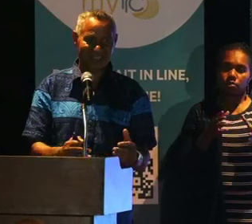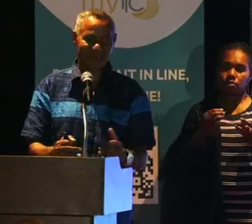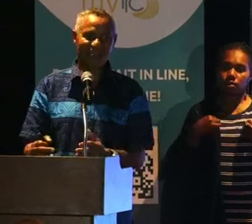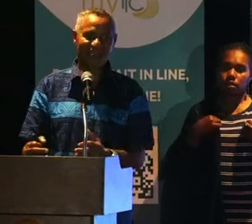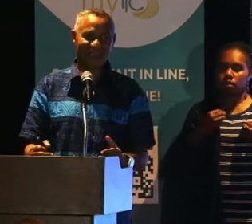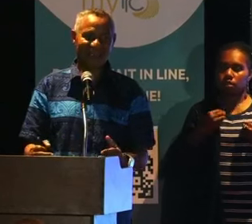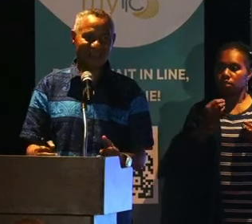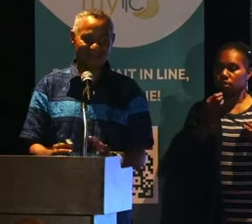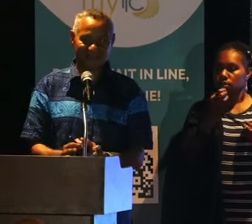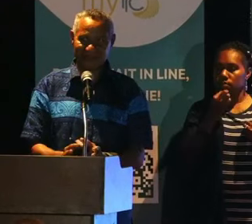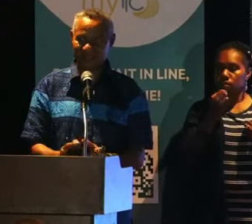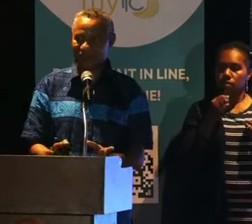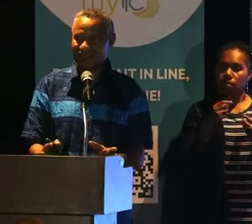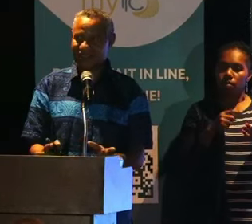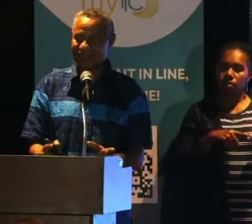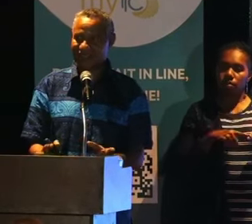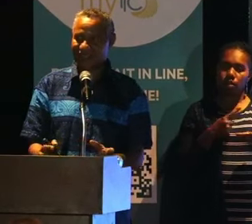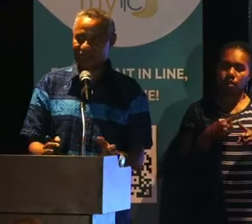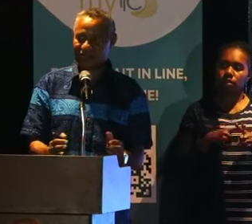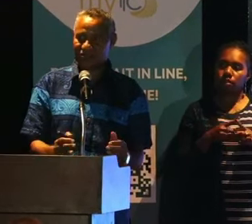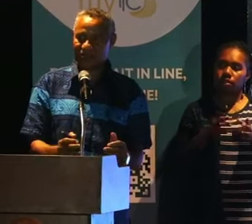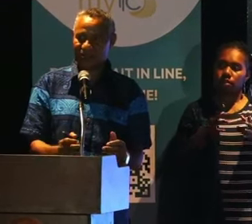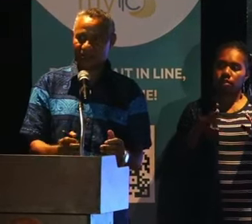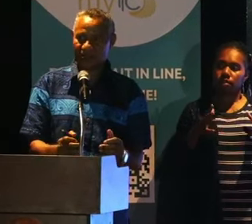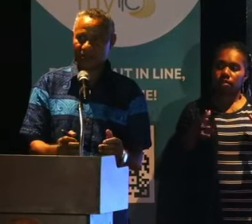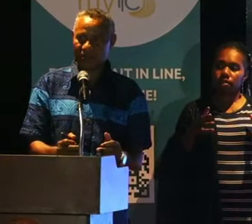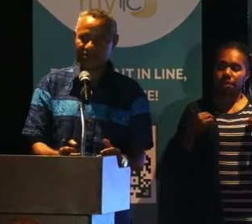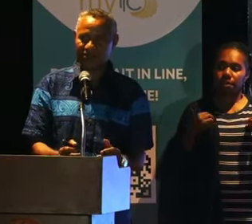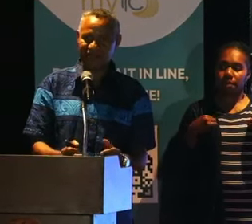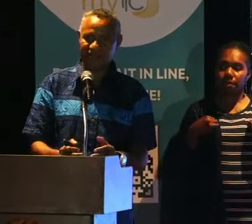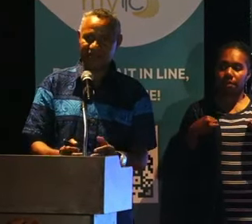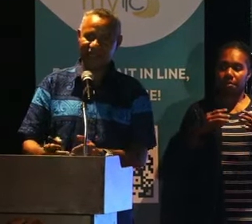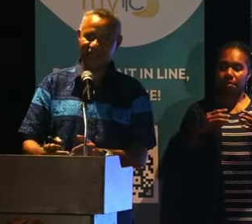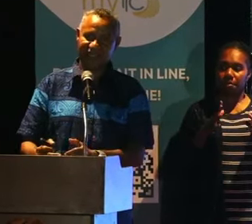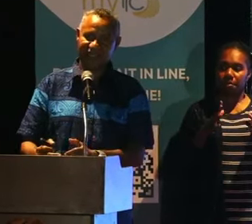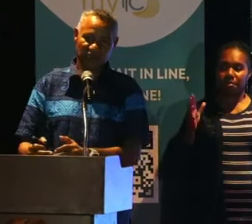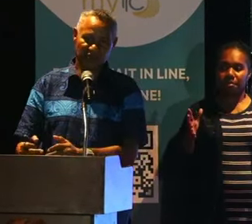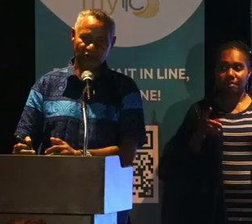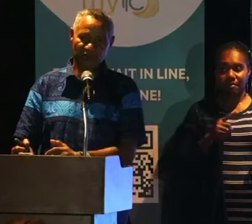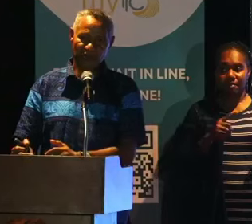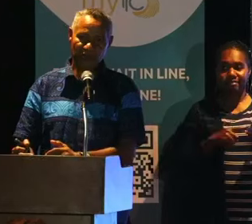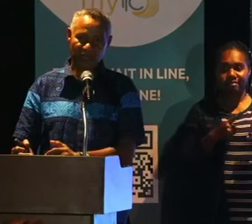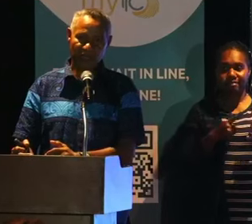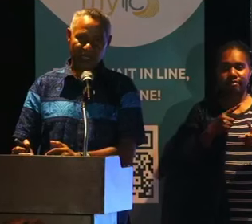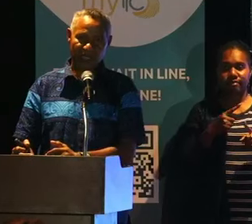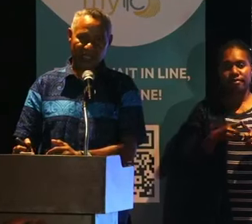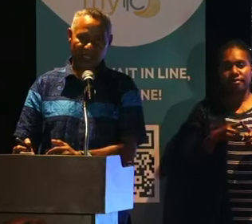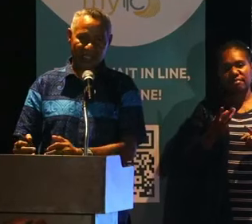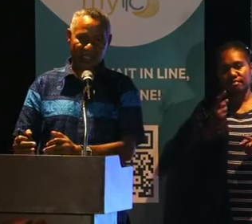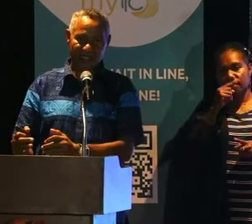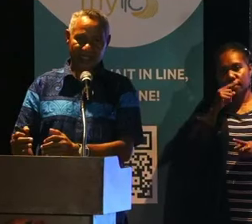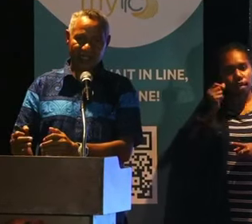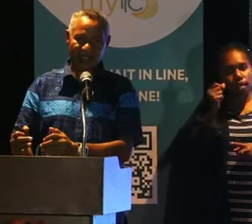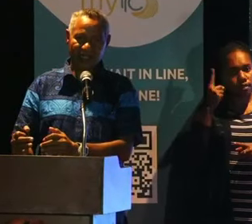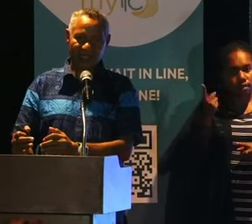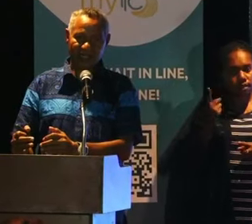those are some of the areas that we have to really look at it. Because cooperative, we are dealing with rural people,